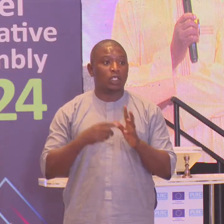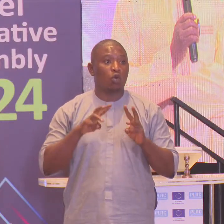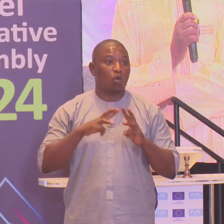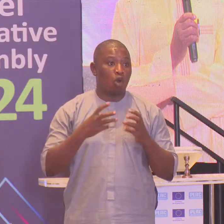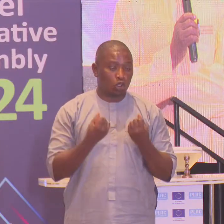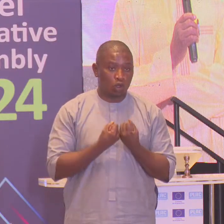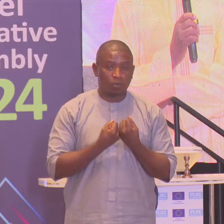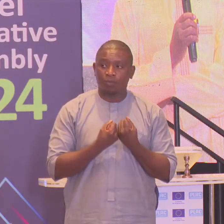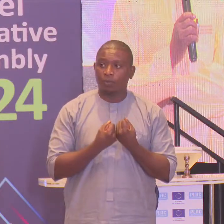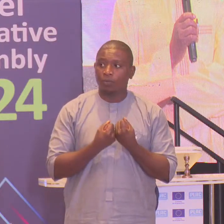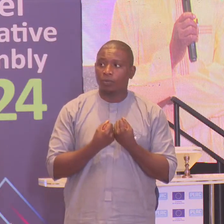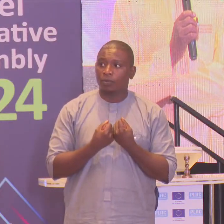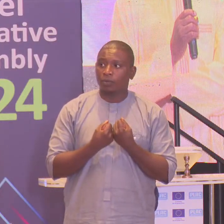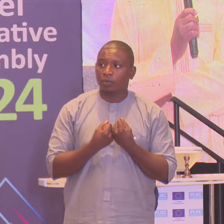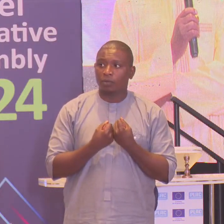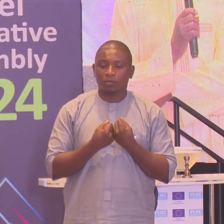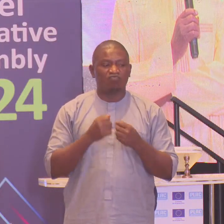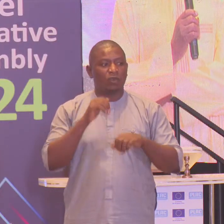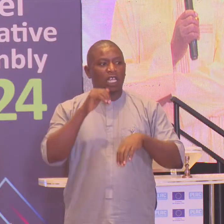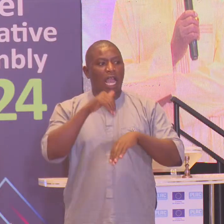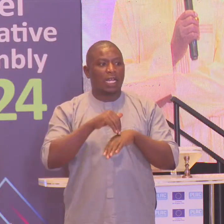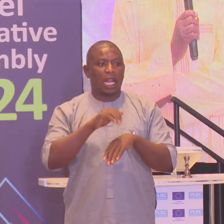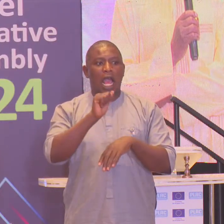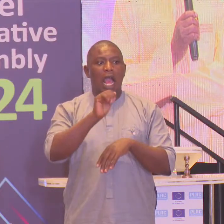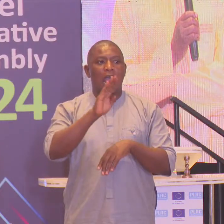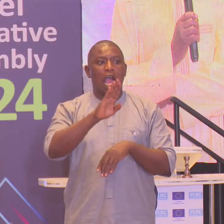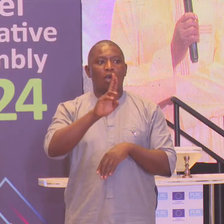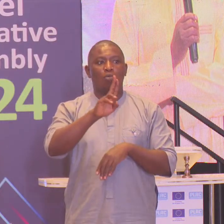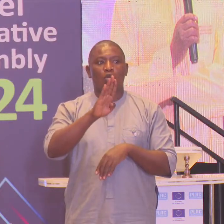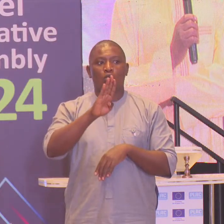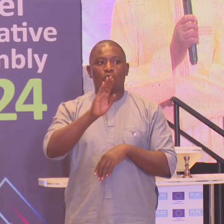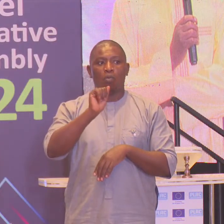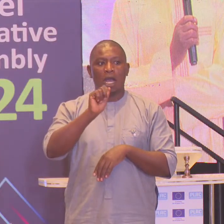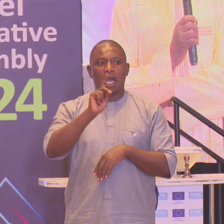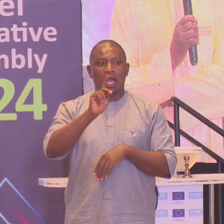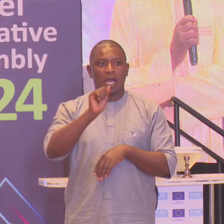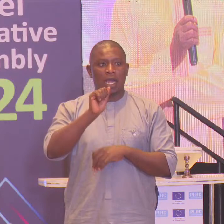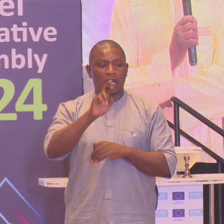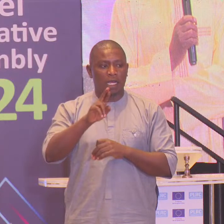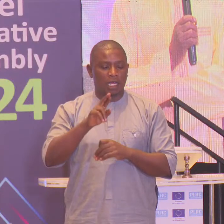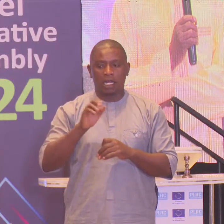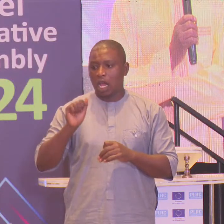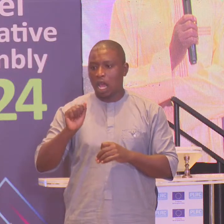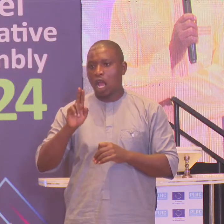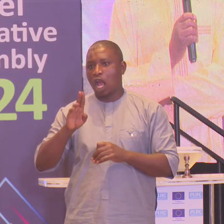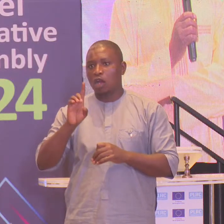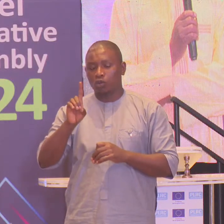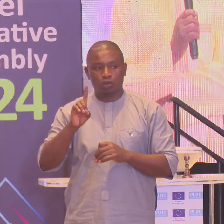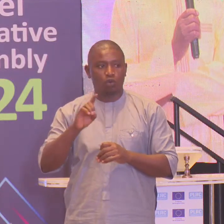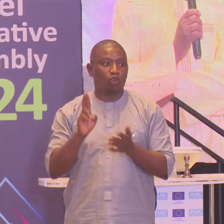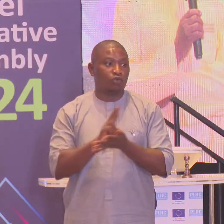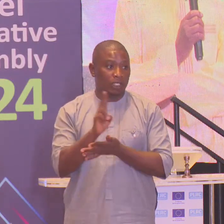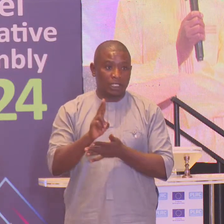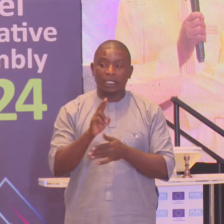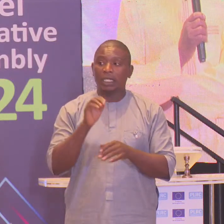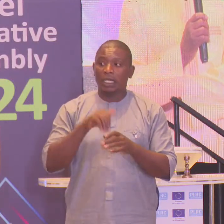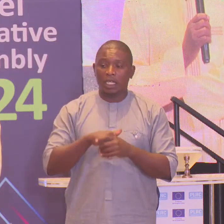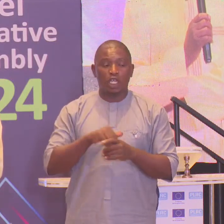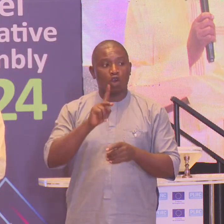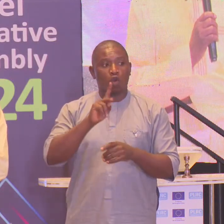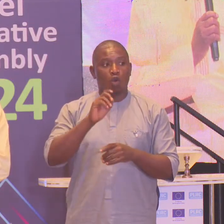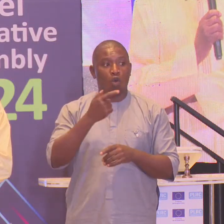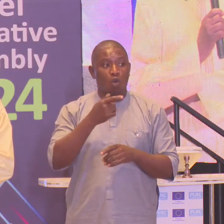at Abubakar Audu University, situated in Anyimba in Kogi